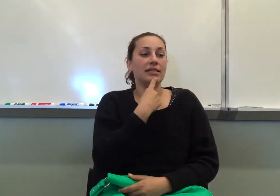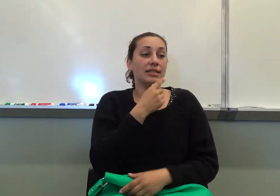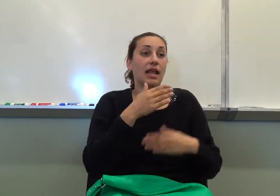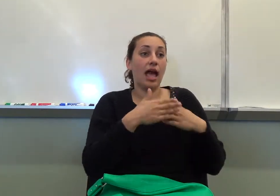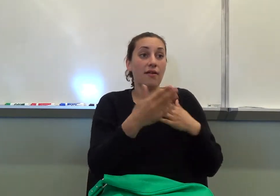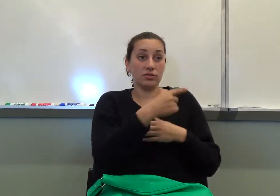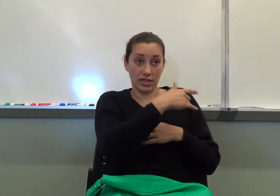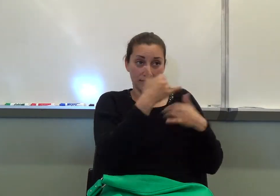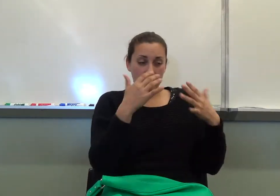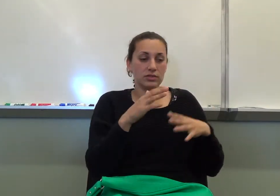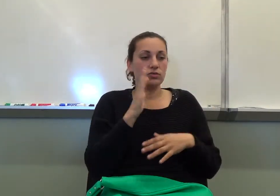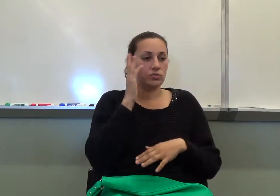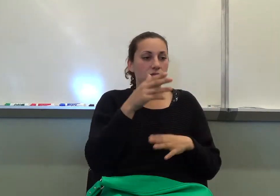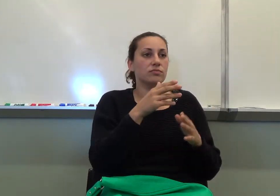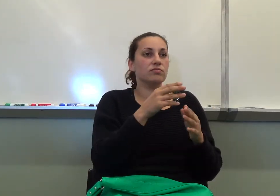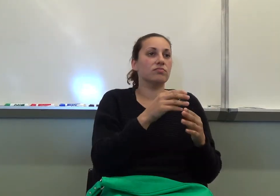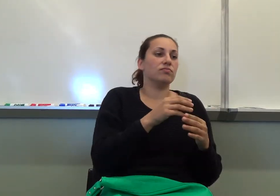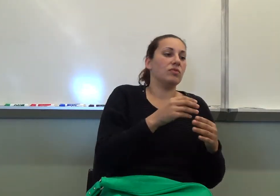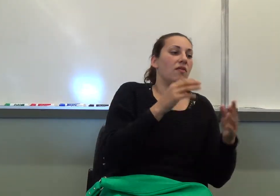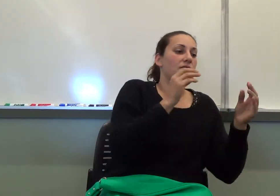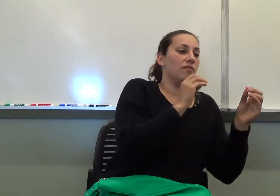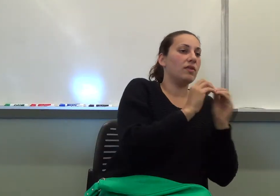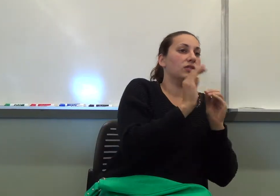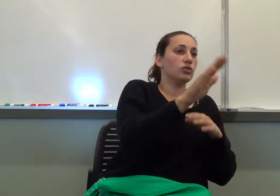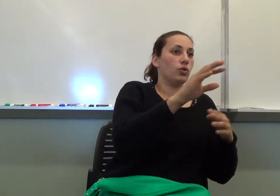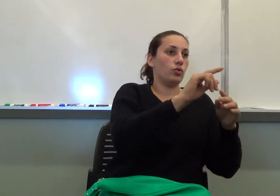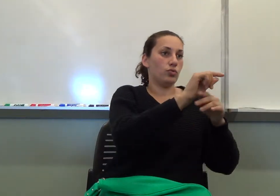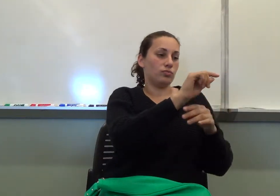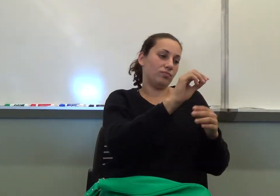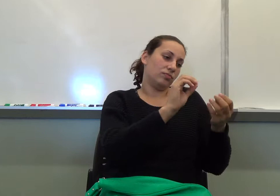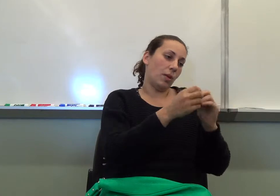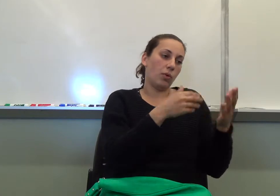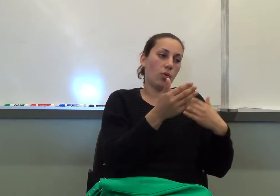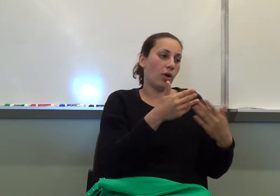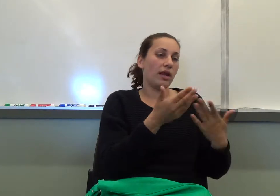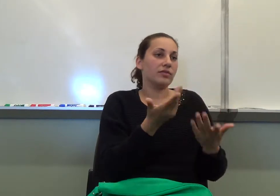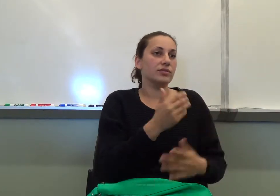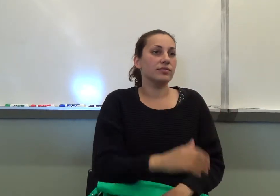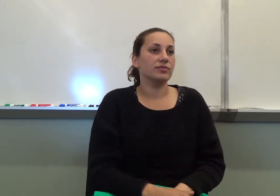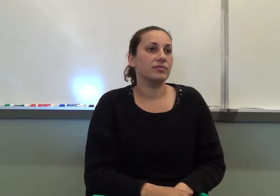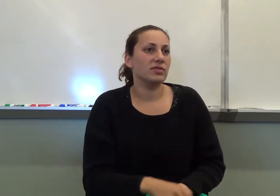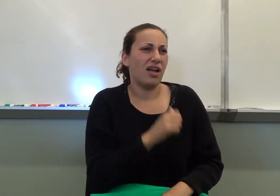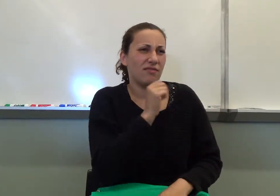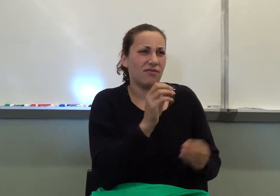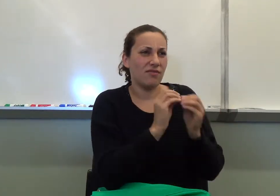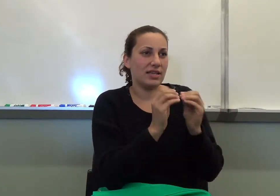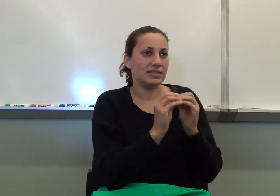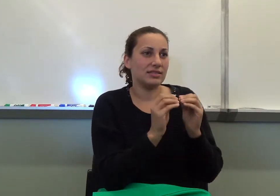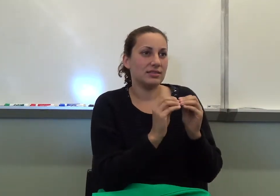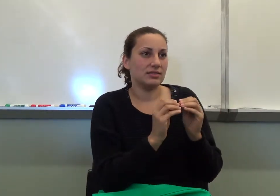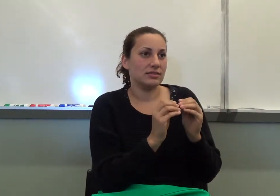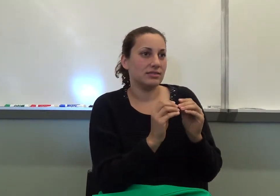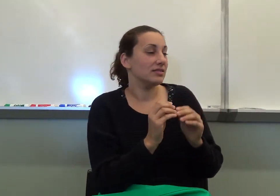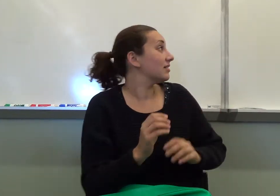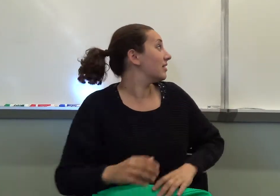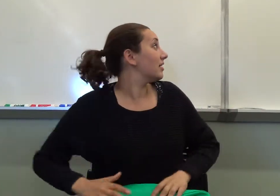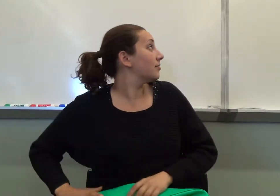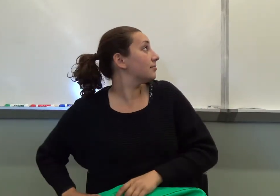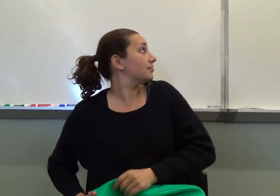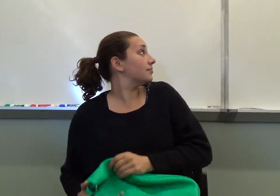Okay, this question, they're asking for the complement of that angle, 89-degree angle. The complement is going to be the angle